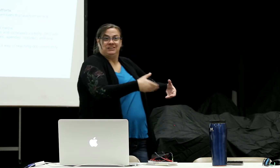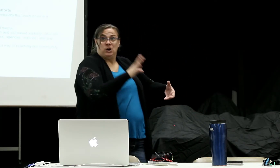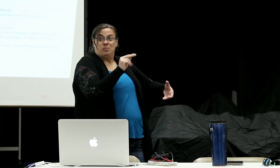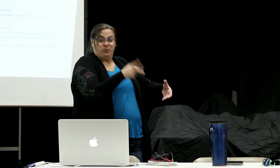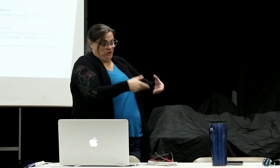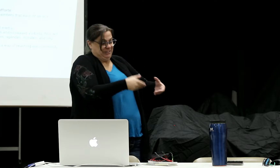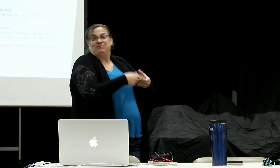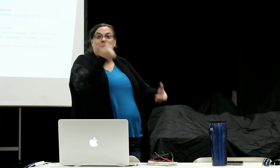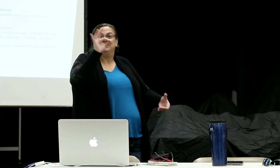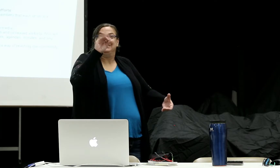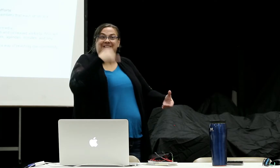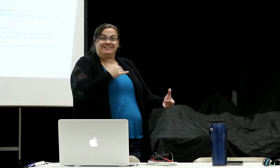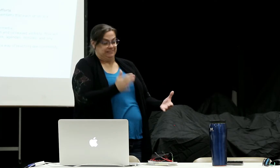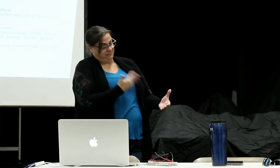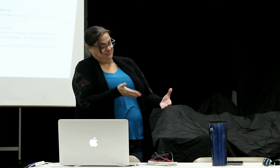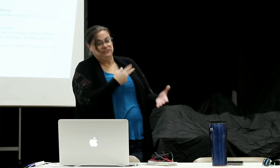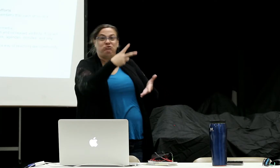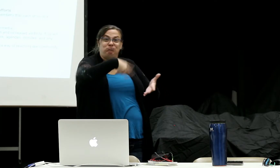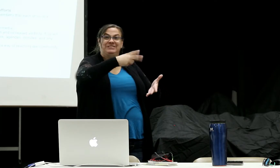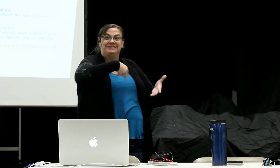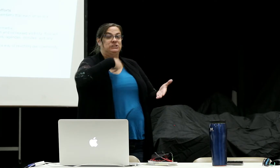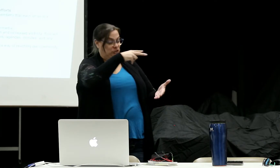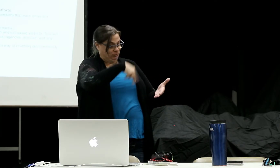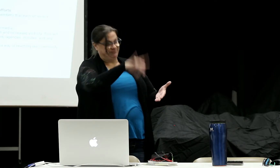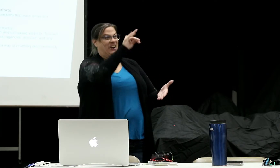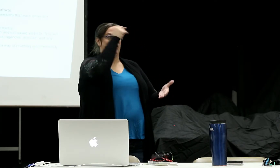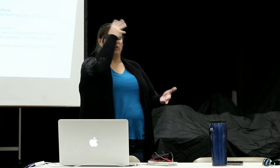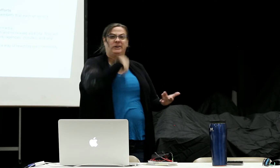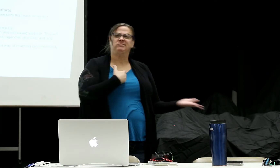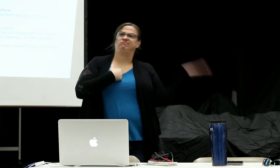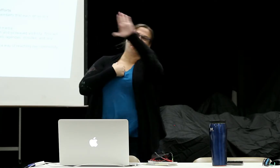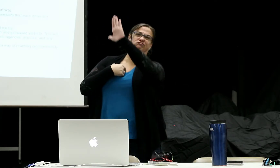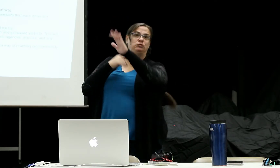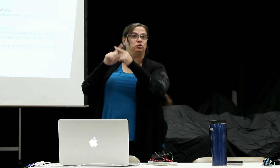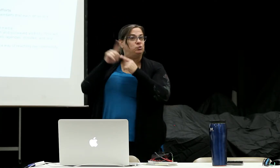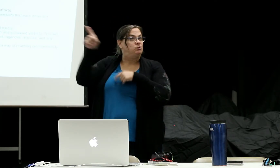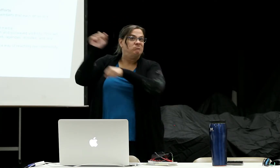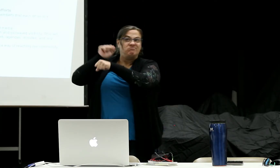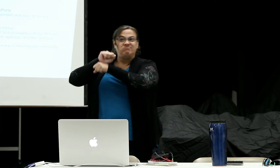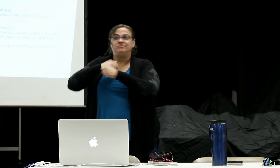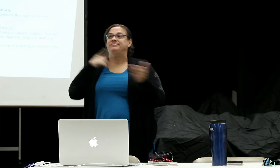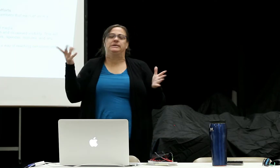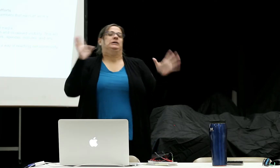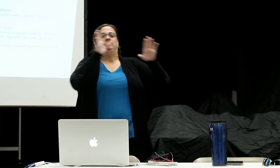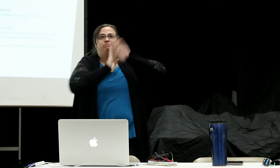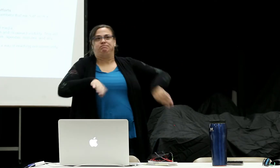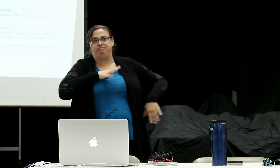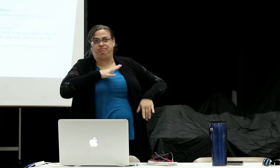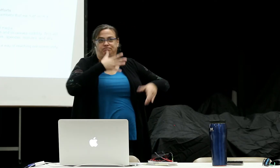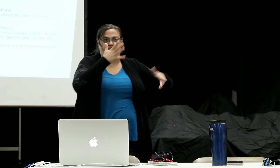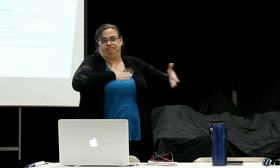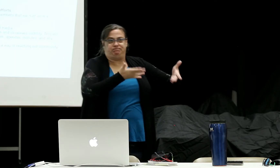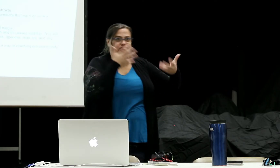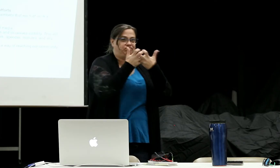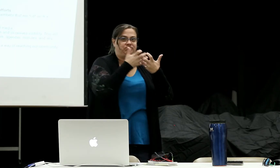90s now, they had a book in the 1990s and that explained